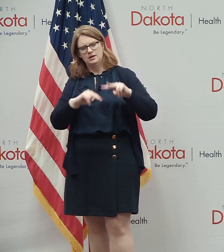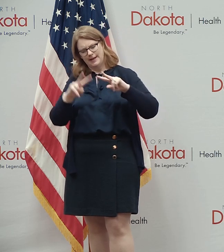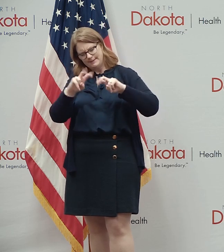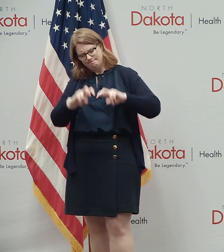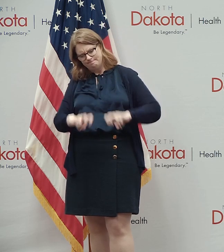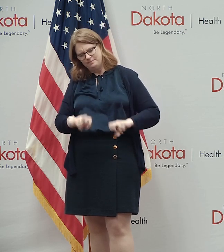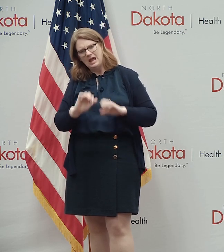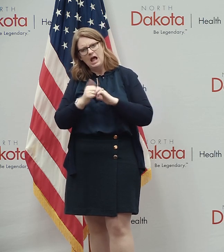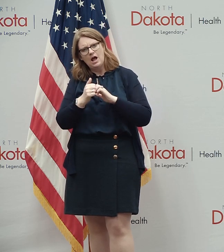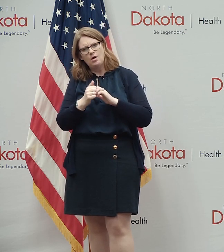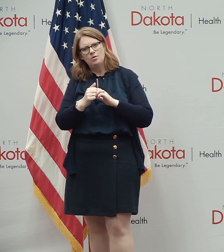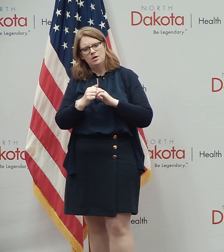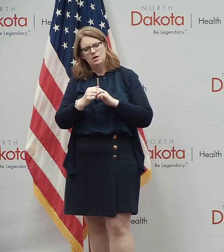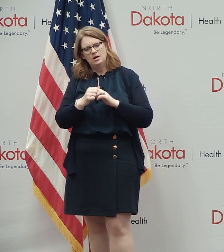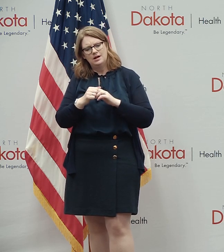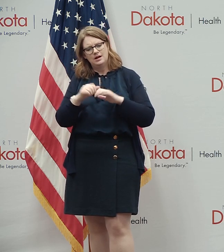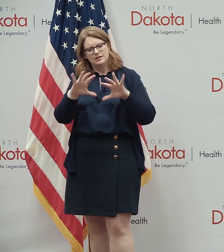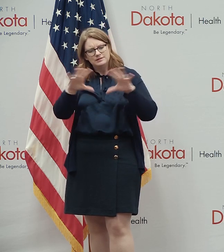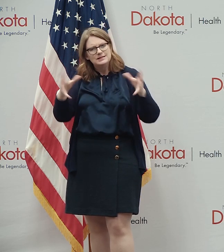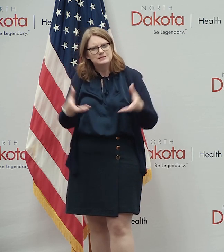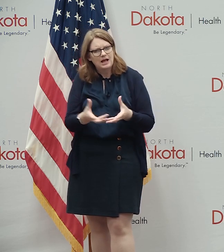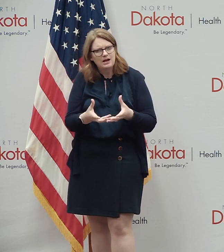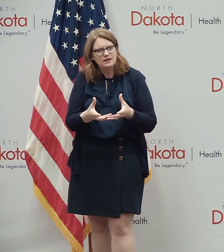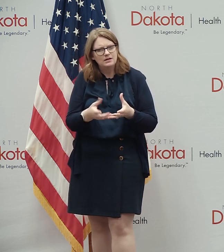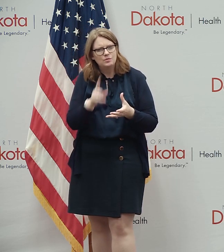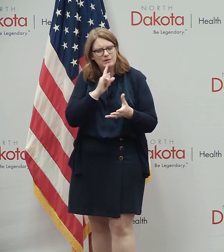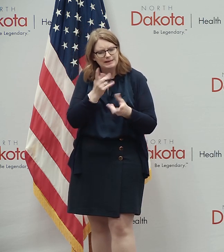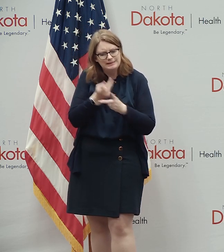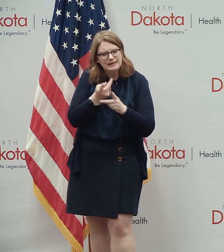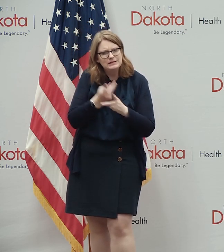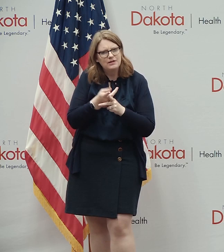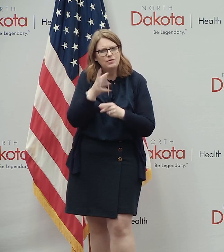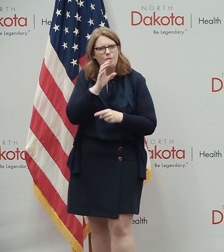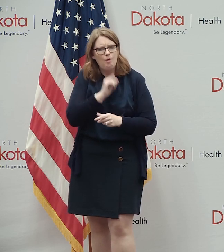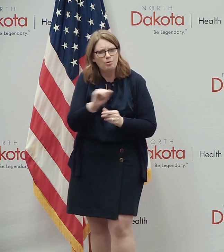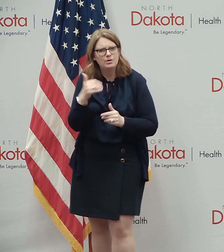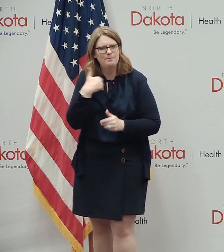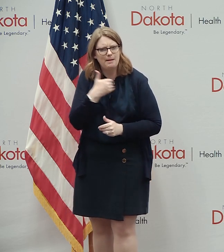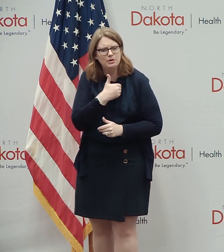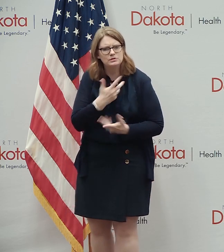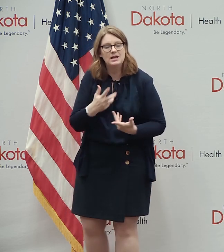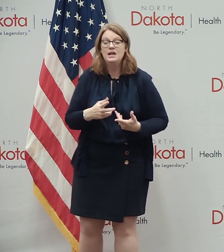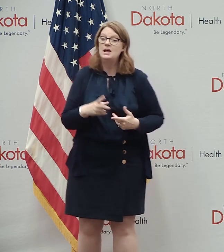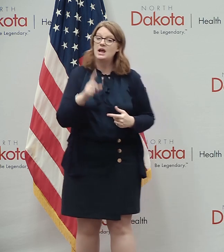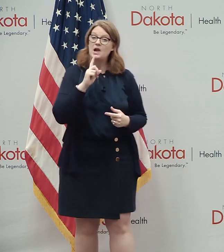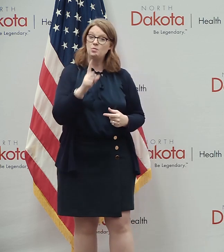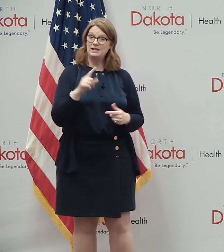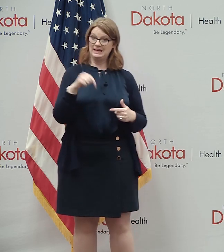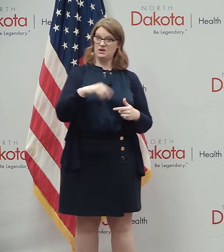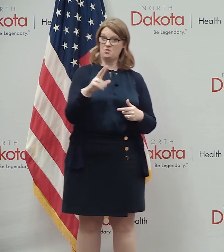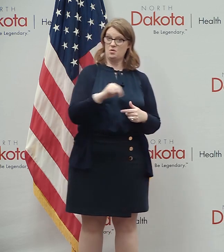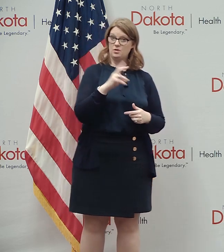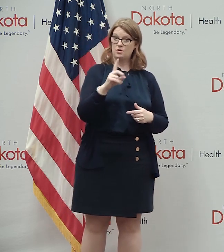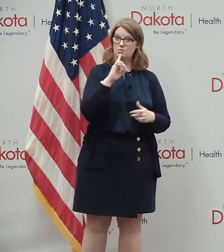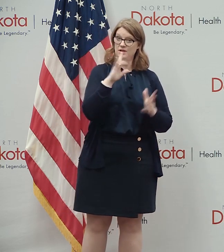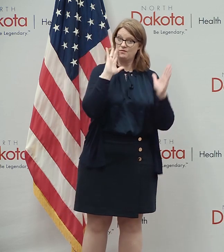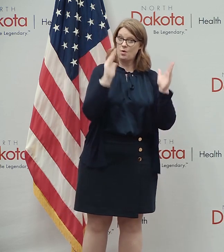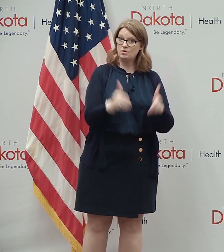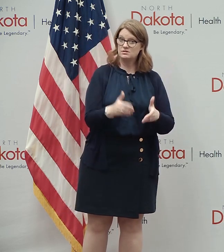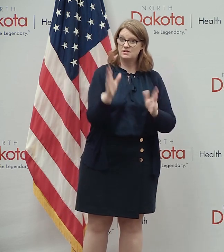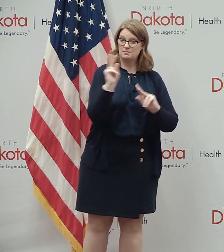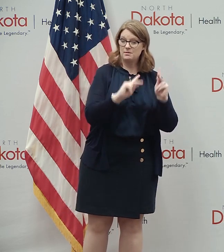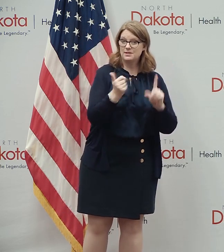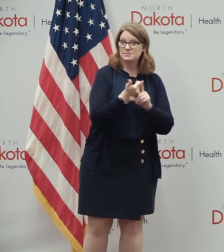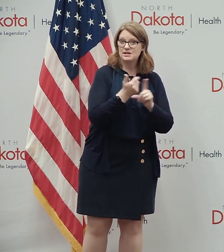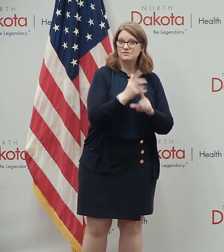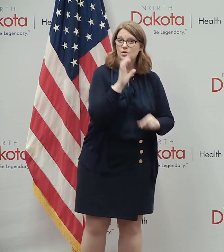the very start here, we in North Dakota, we have been focusing on those that are most vulnerable. And we know that there's been a